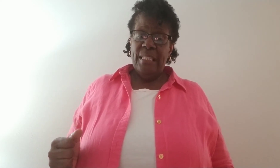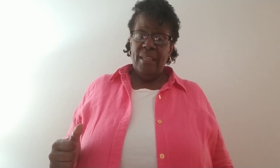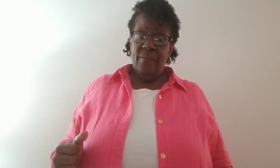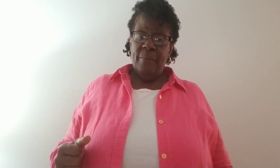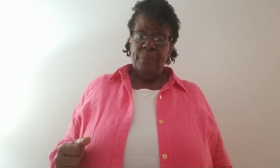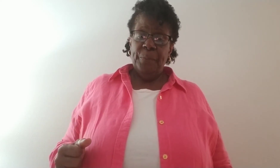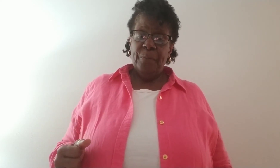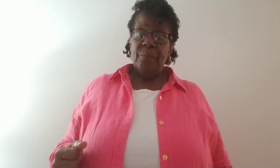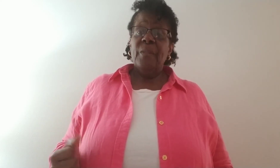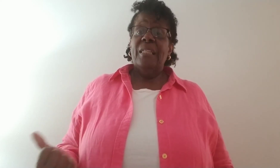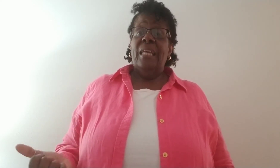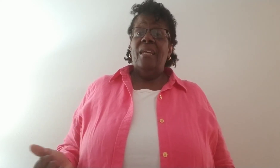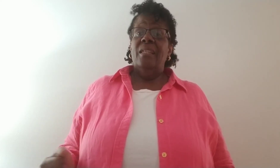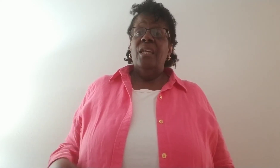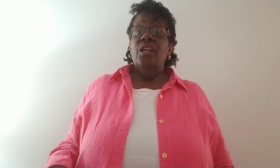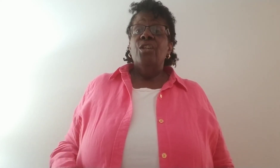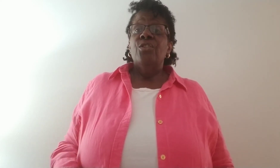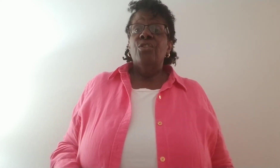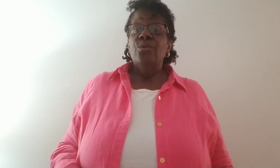282,247. Again,